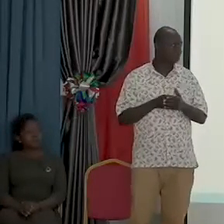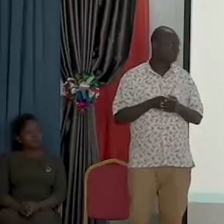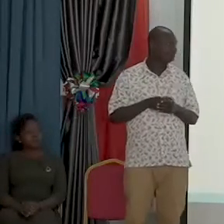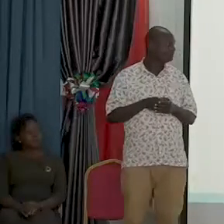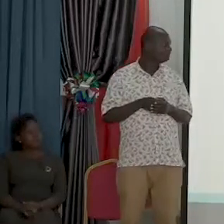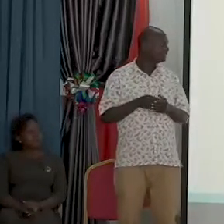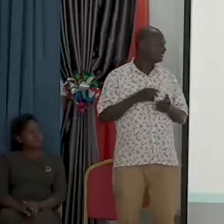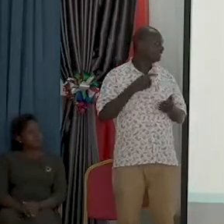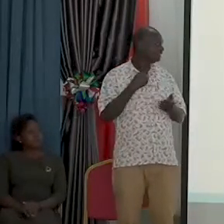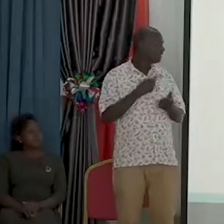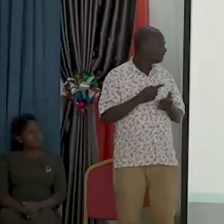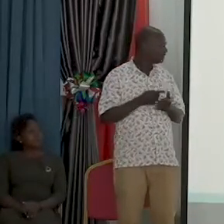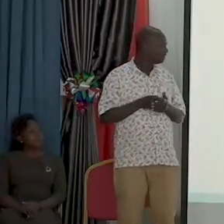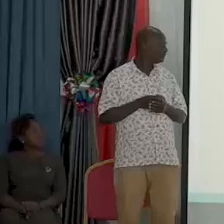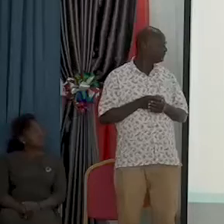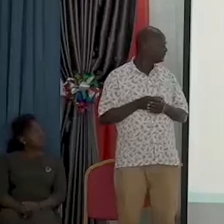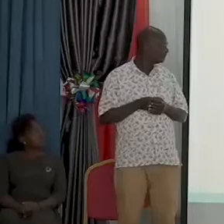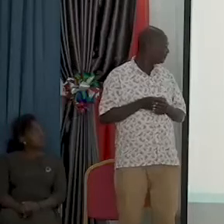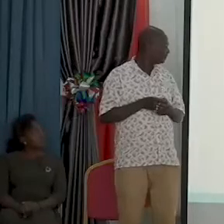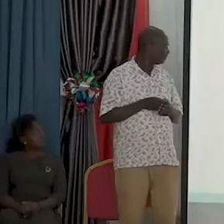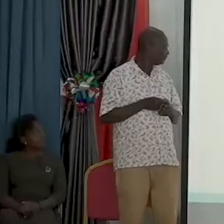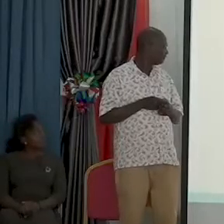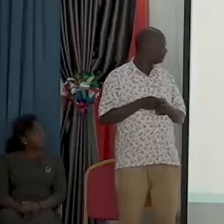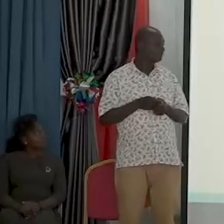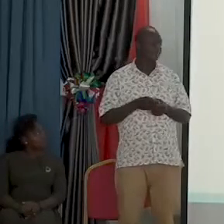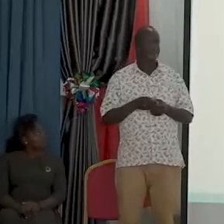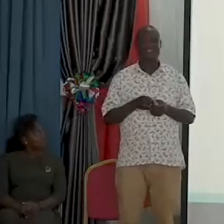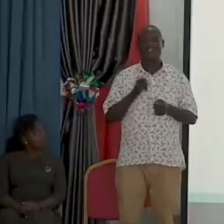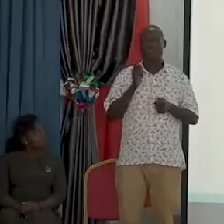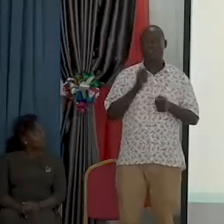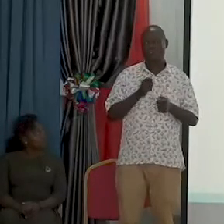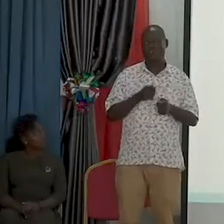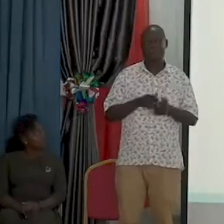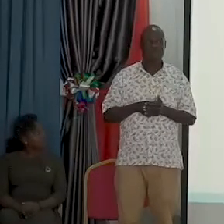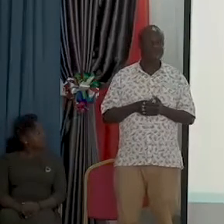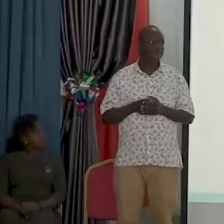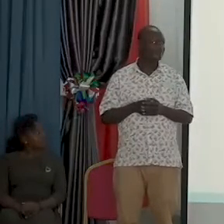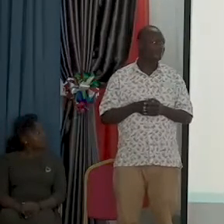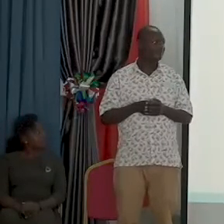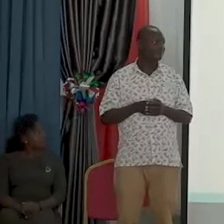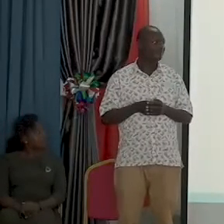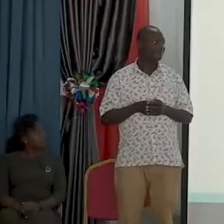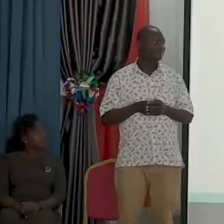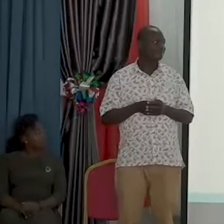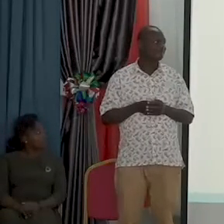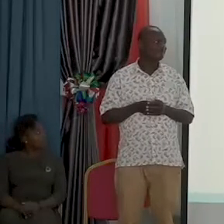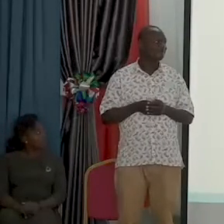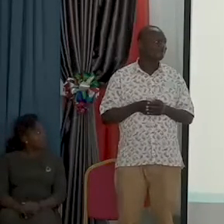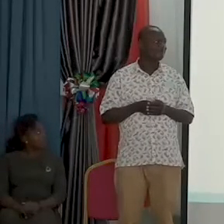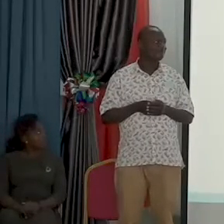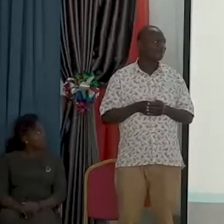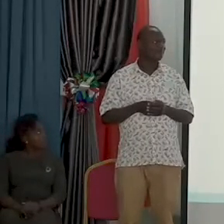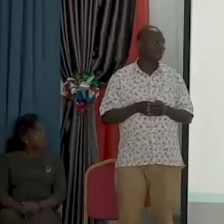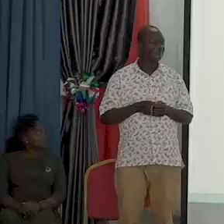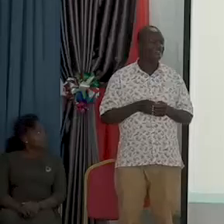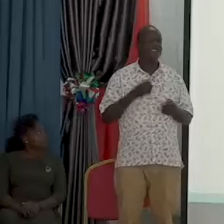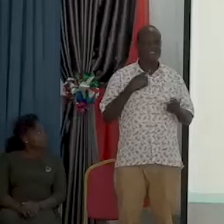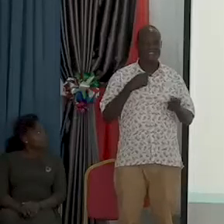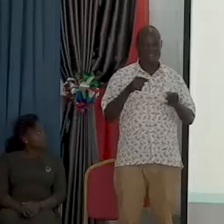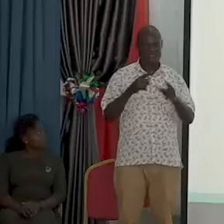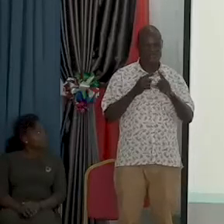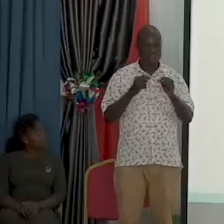Student, environment, tasks, and tools. In these words, which one comes last?